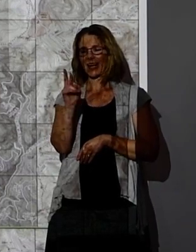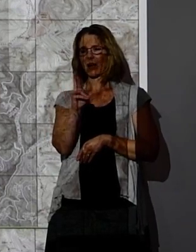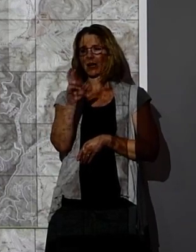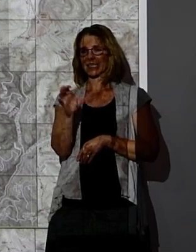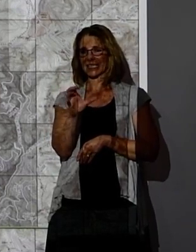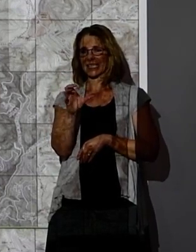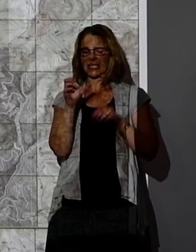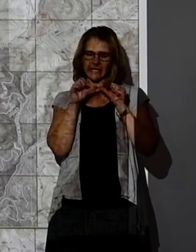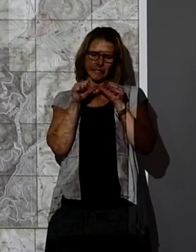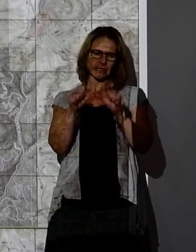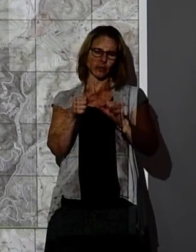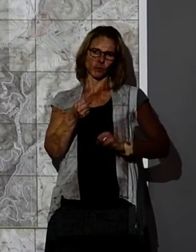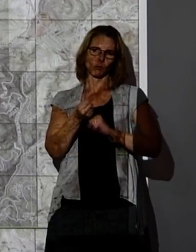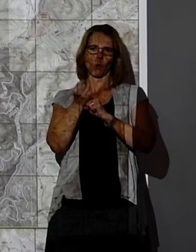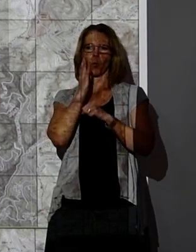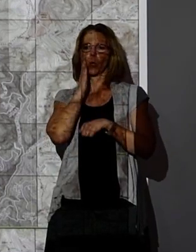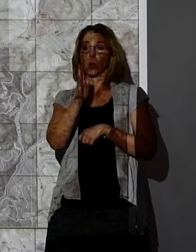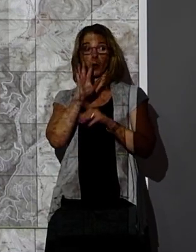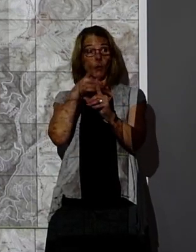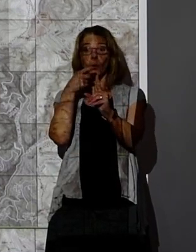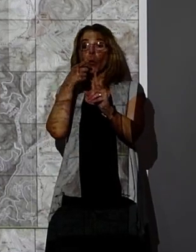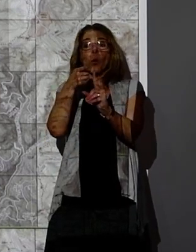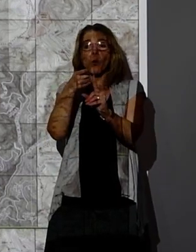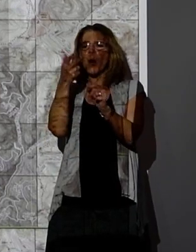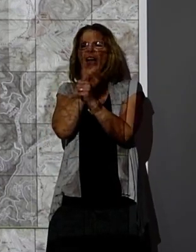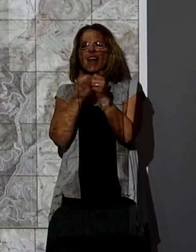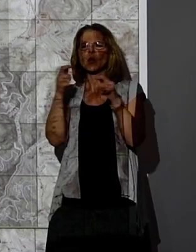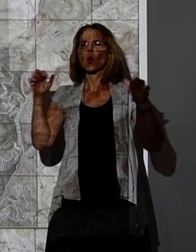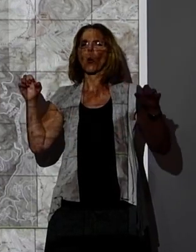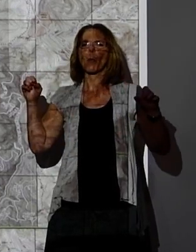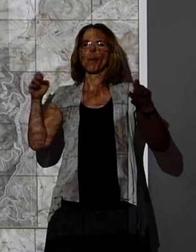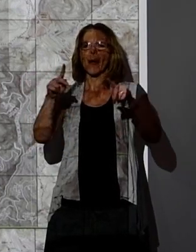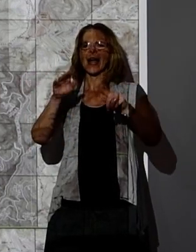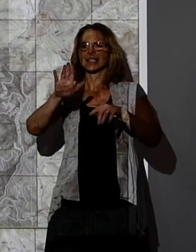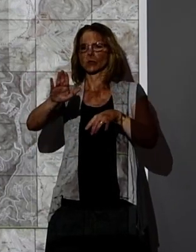to support, and our goal is that everybody returns home safely, which are the firefighters,